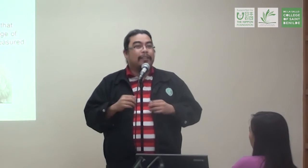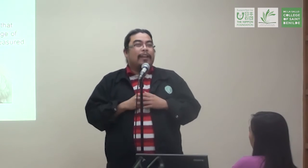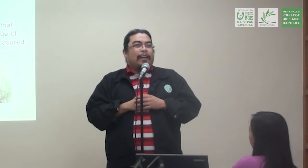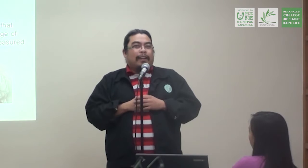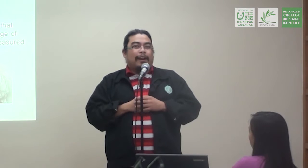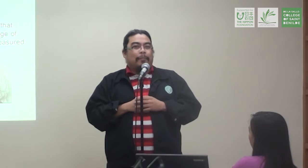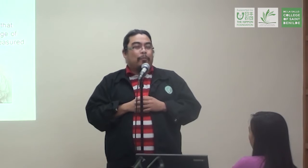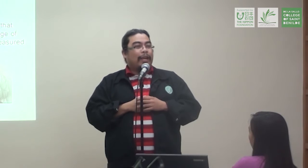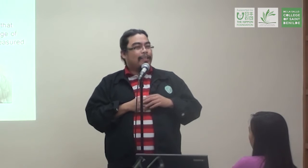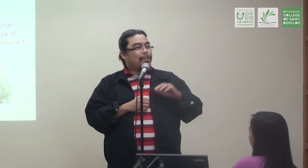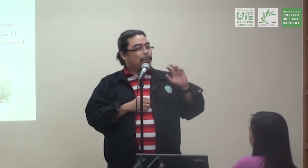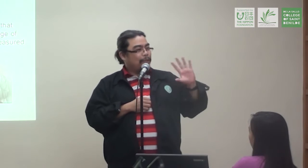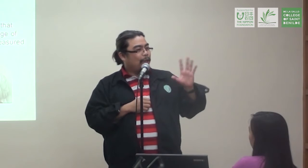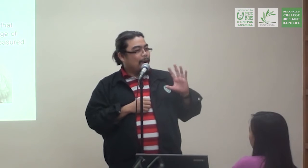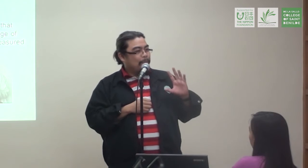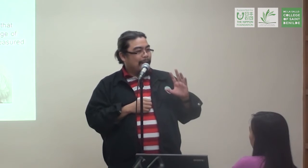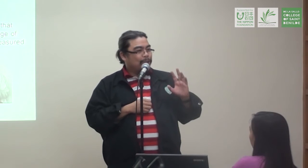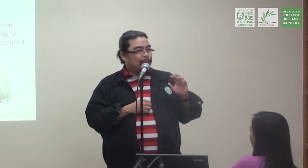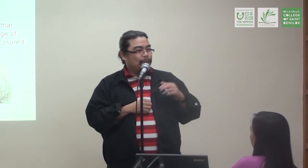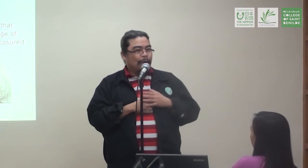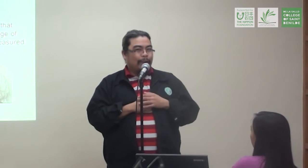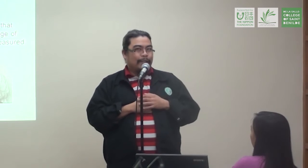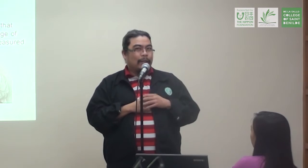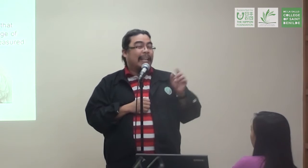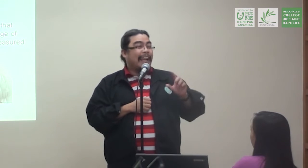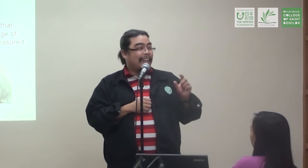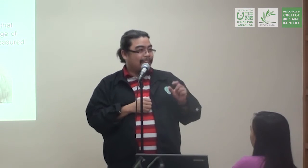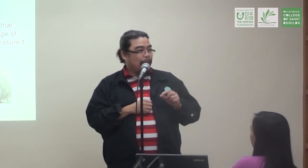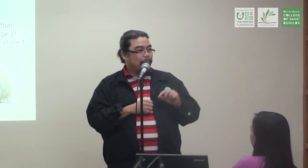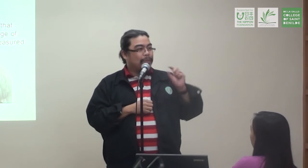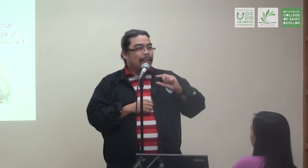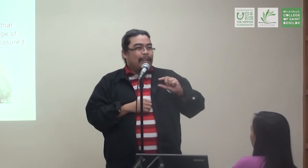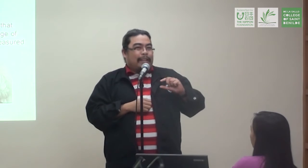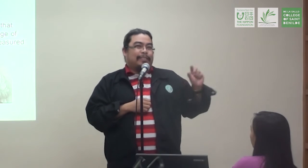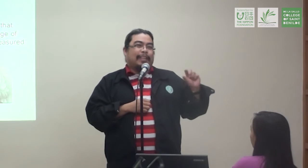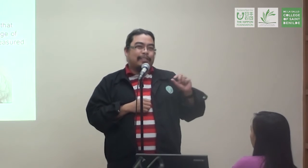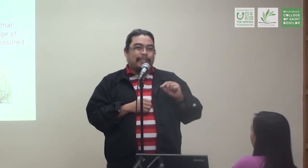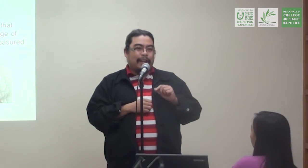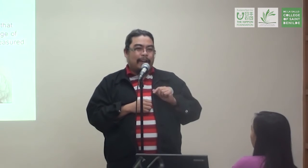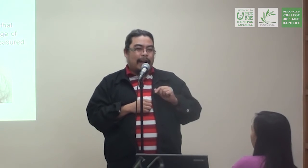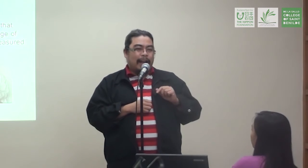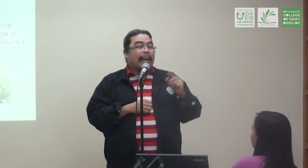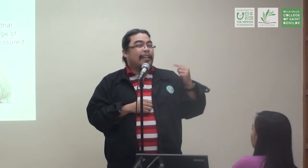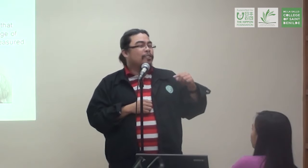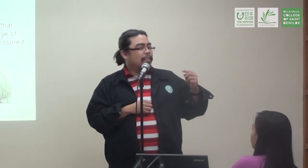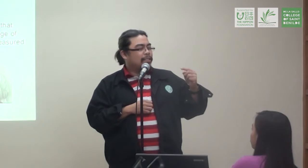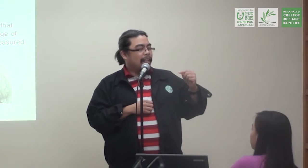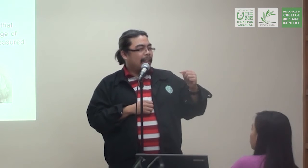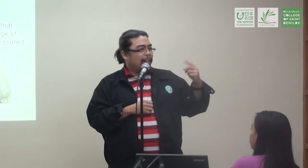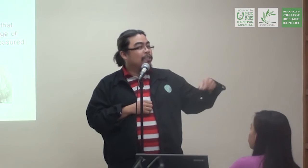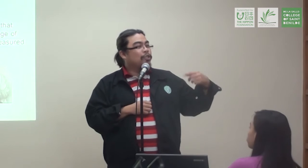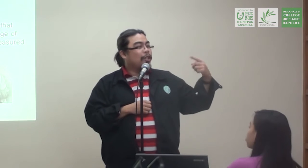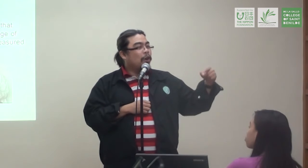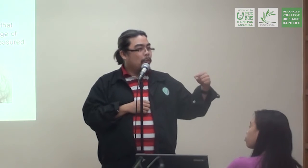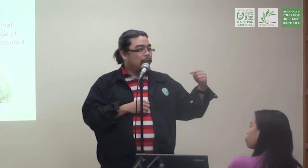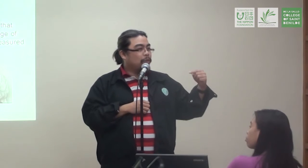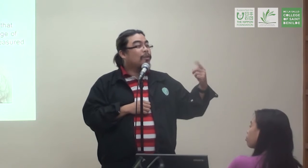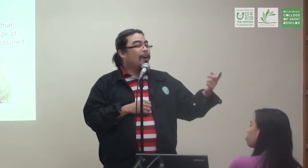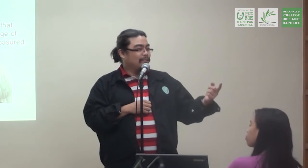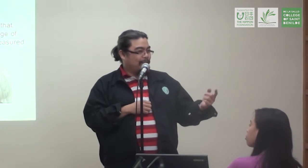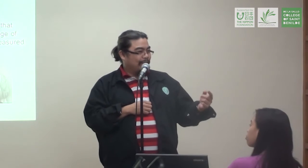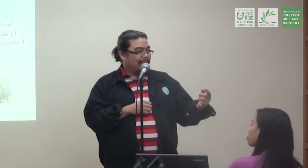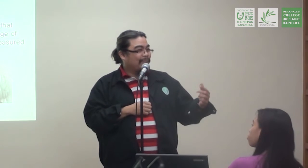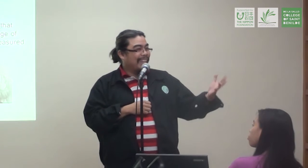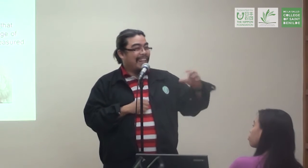safety unit. We had this particular measure on an item. It says there, I enjoy going